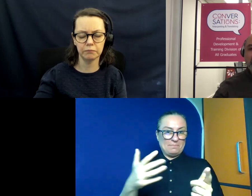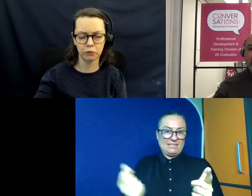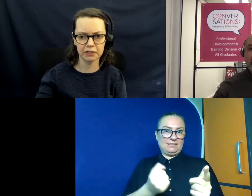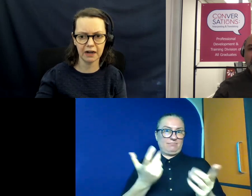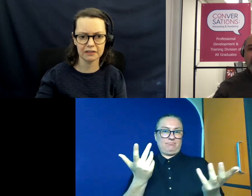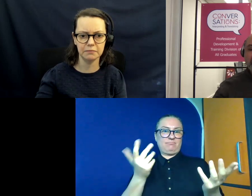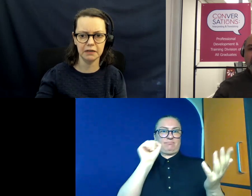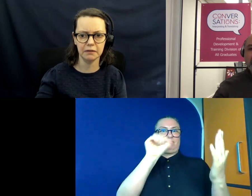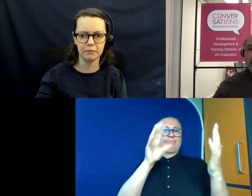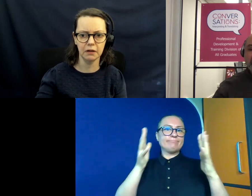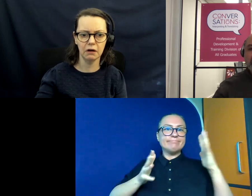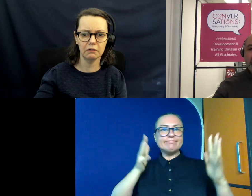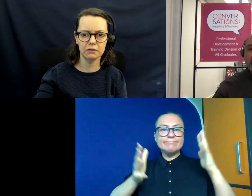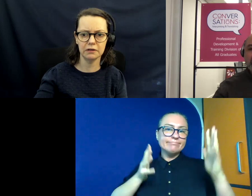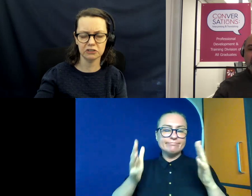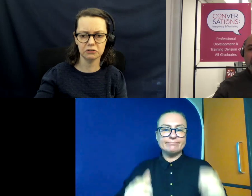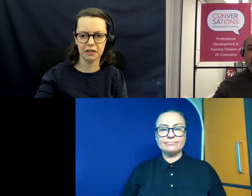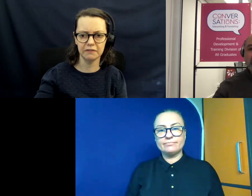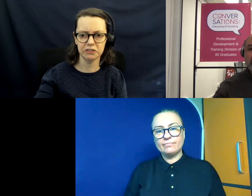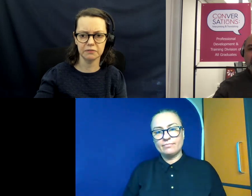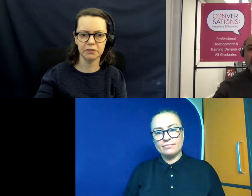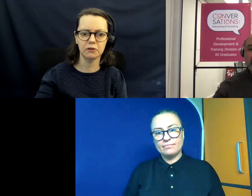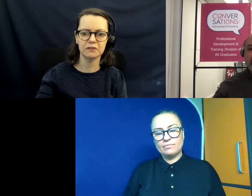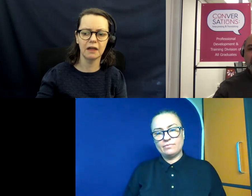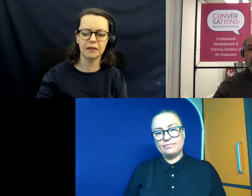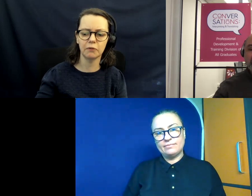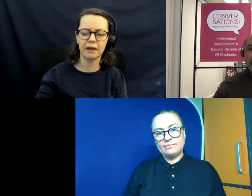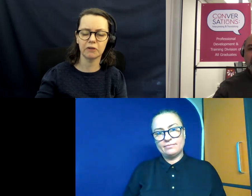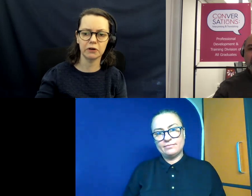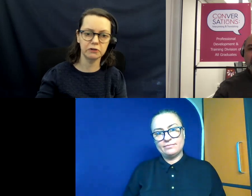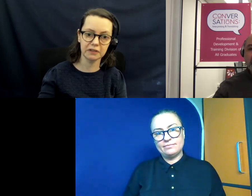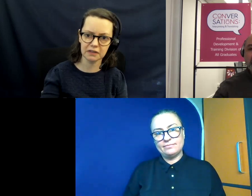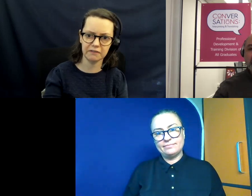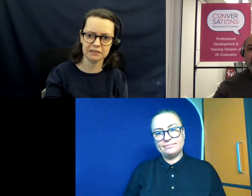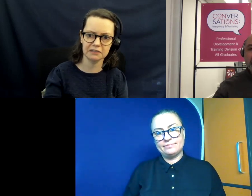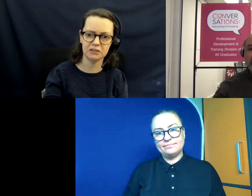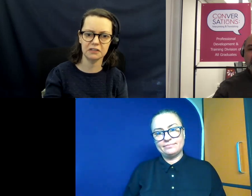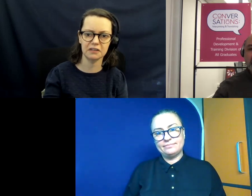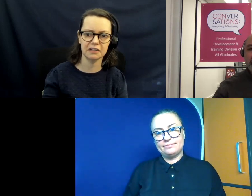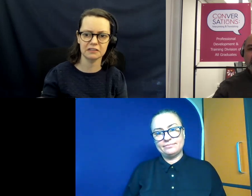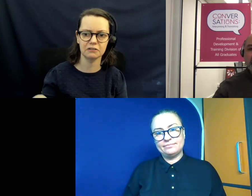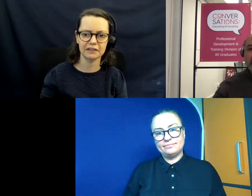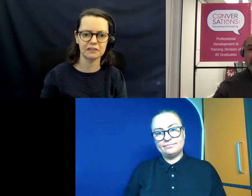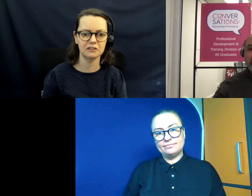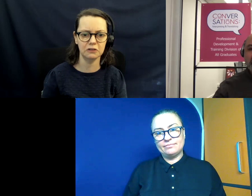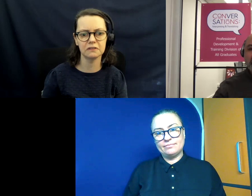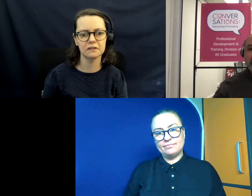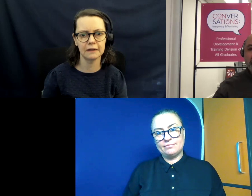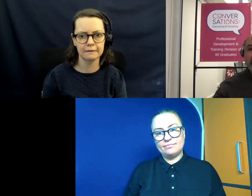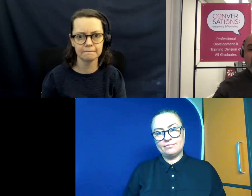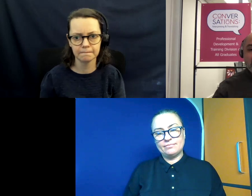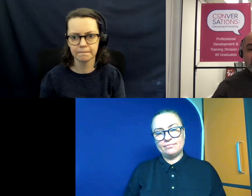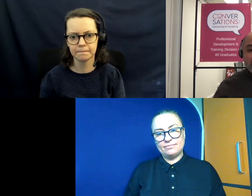a broadcast medium on national television, because that way everyone who doesn't have access to the internet can still access the